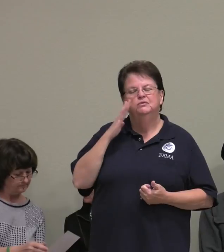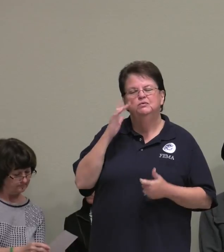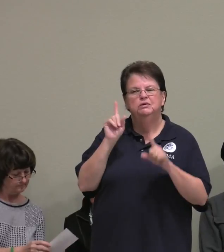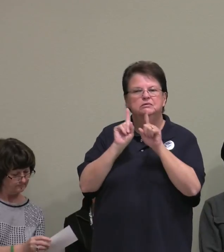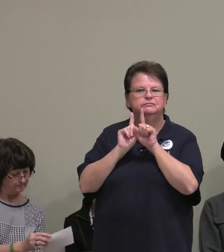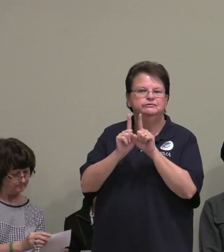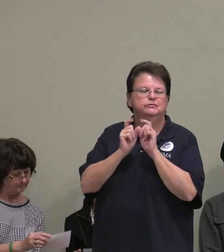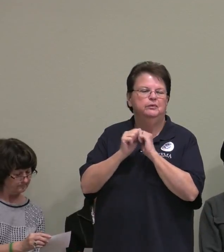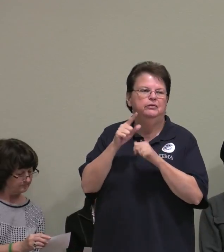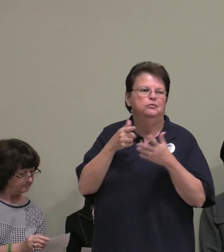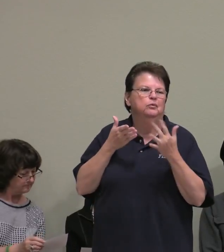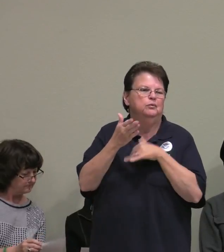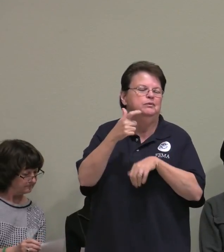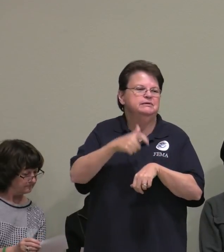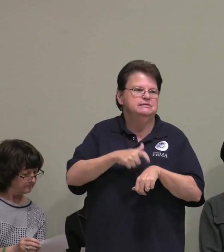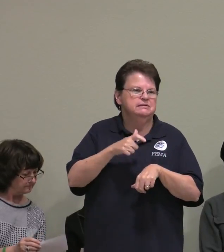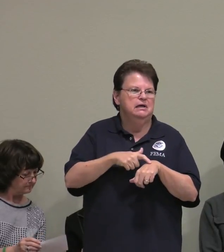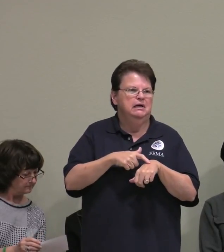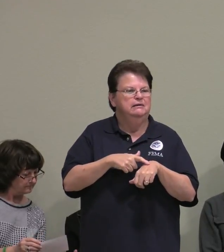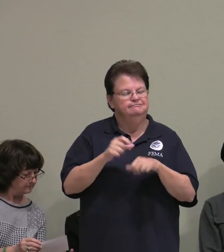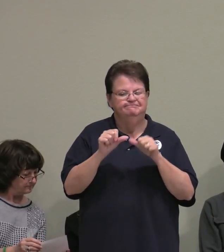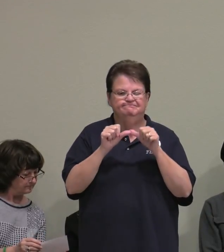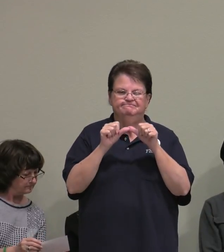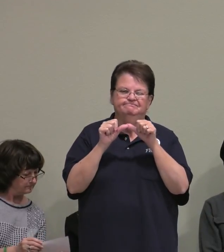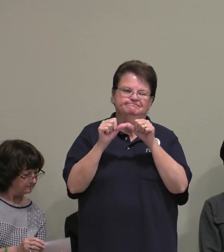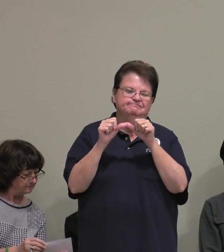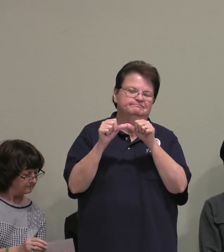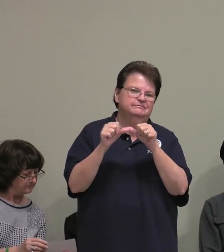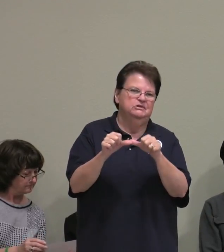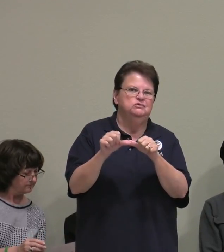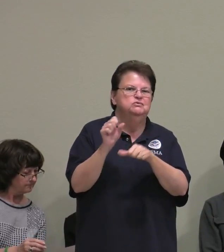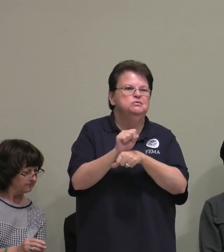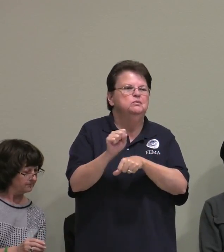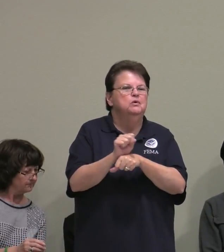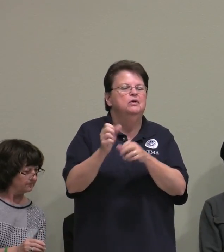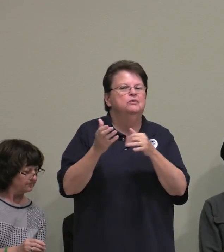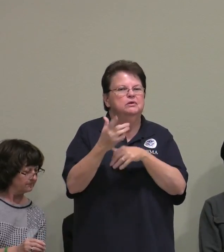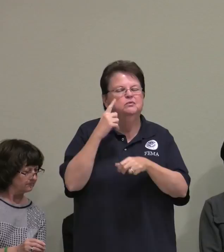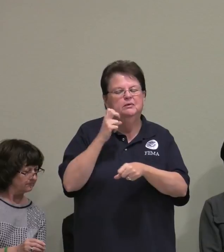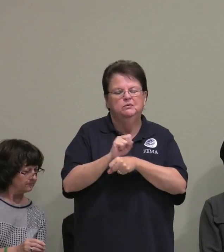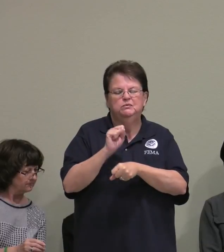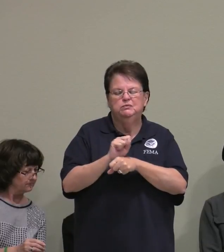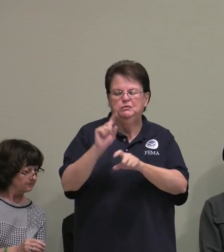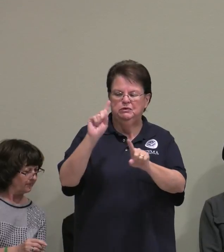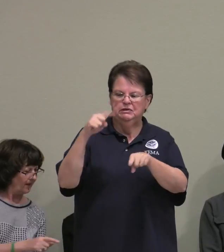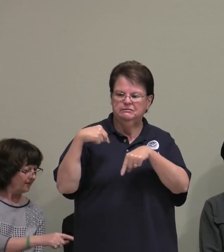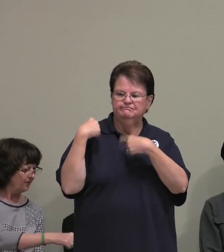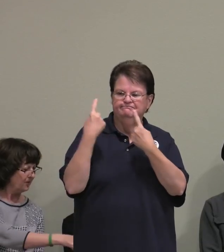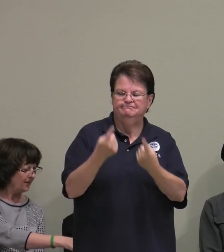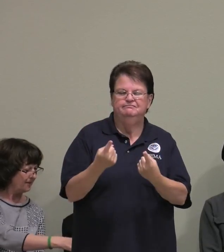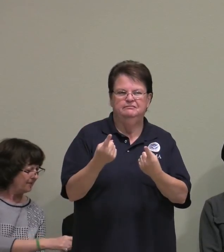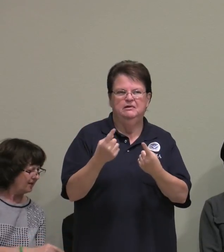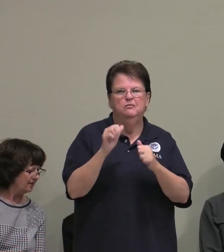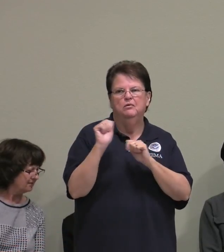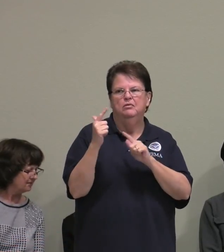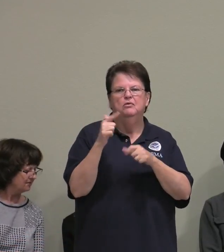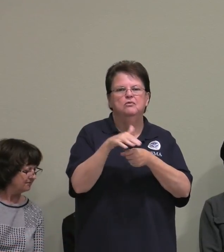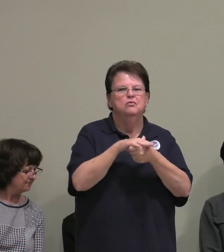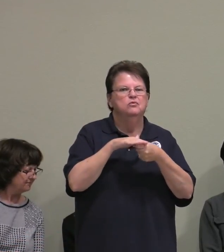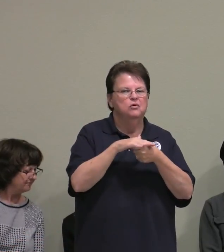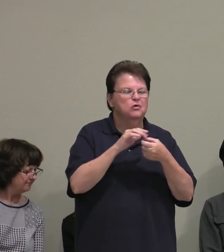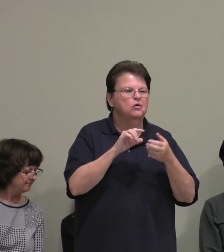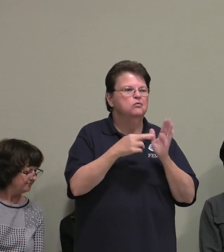with you through this time. We're in this for the long haul with you. And we've been working hard with all of your local representatives